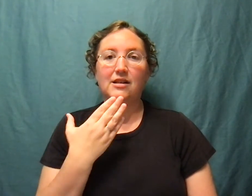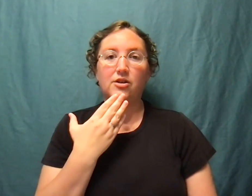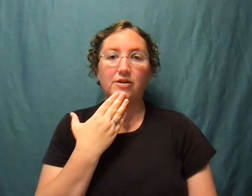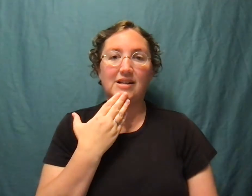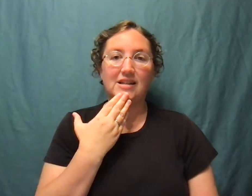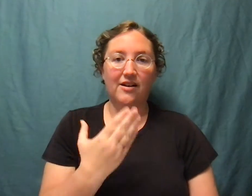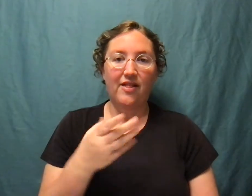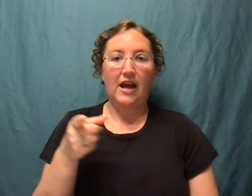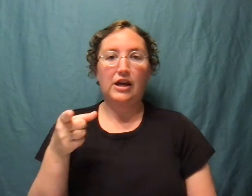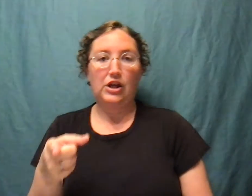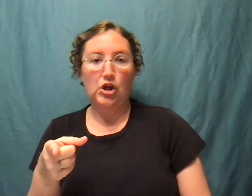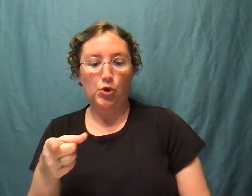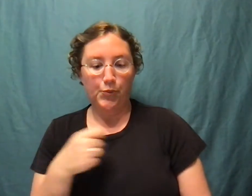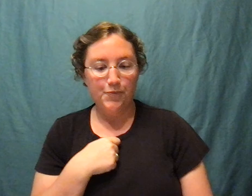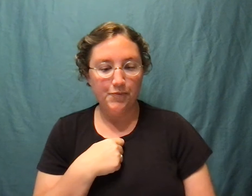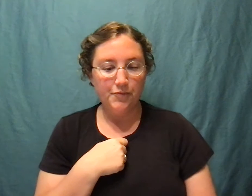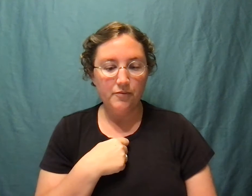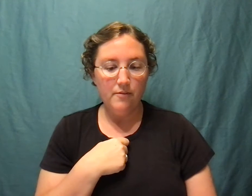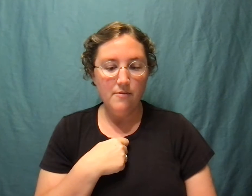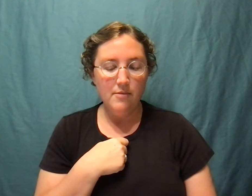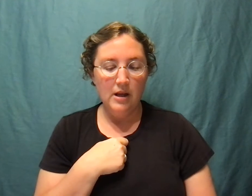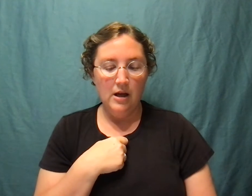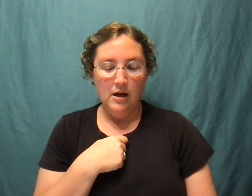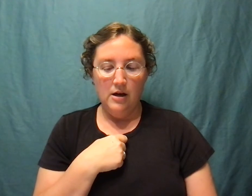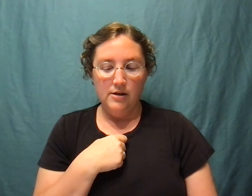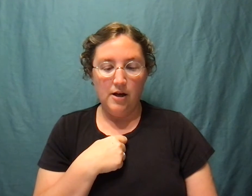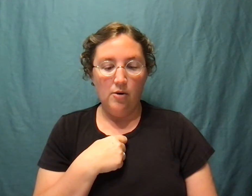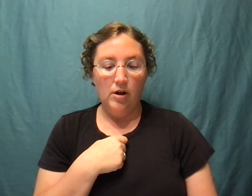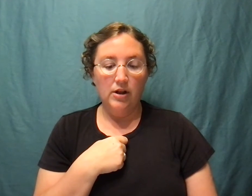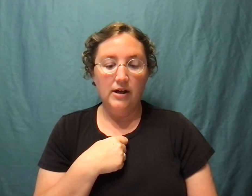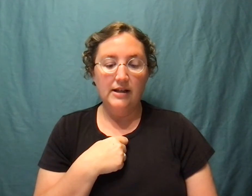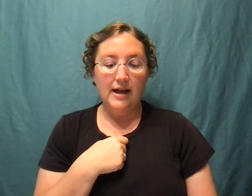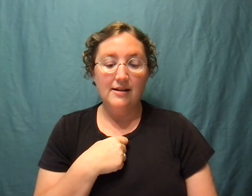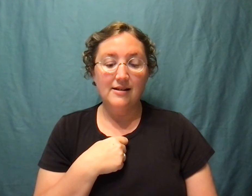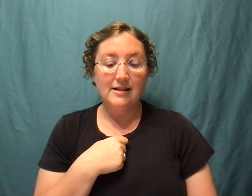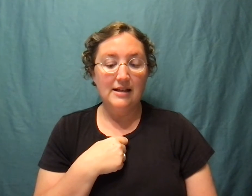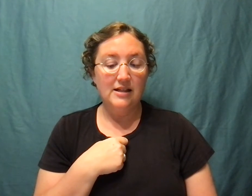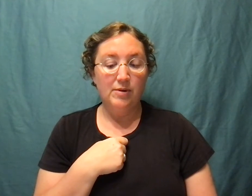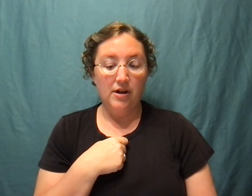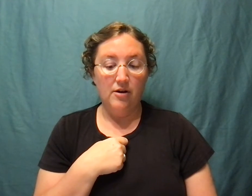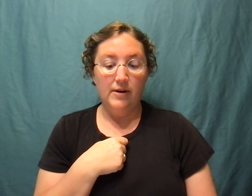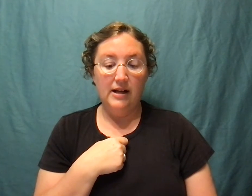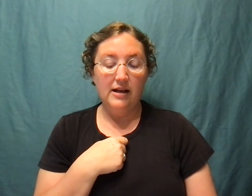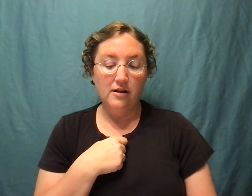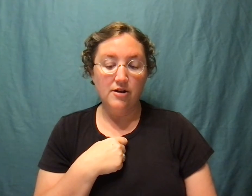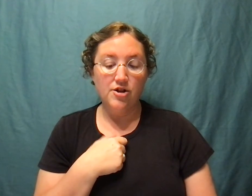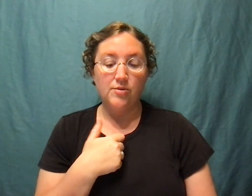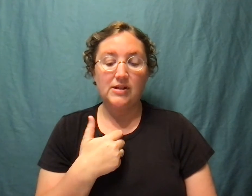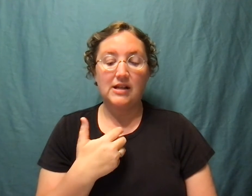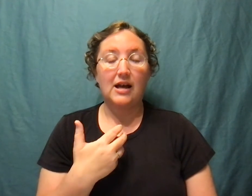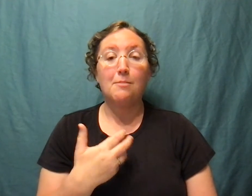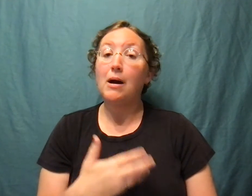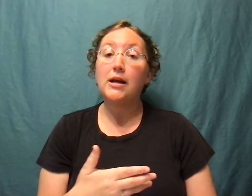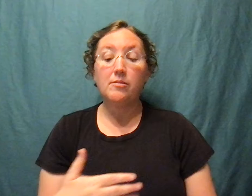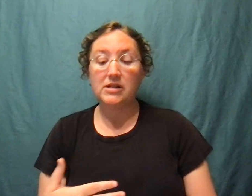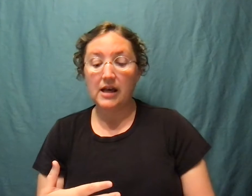don't need to sign thank you. So look at the ASL sentence below. In English, you would say, my name is